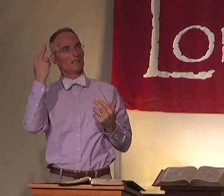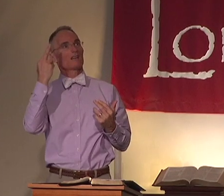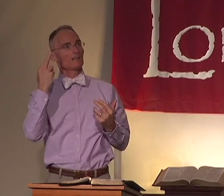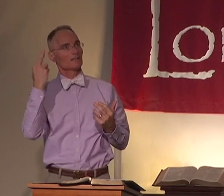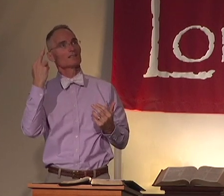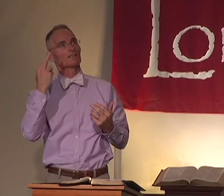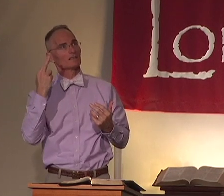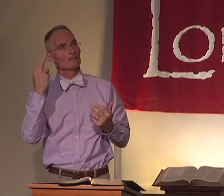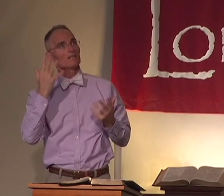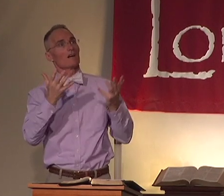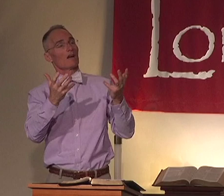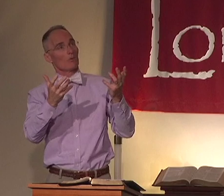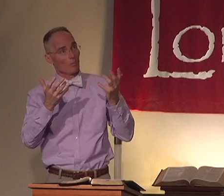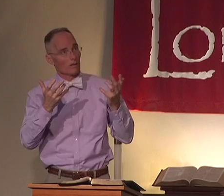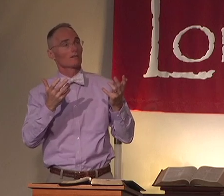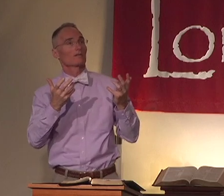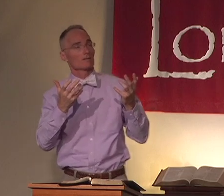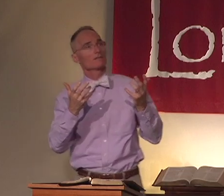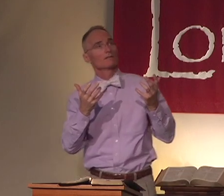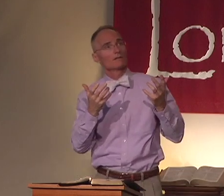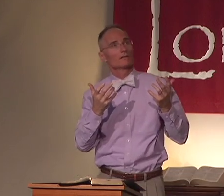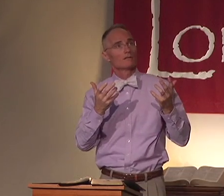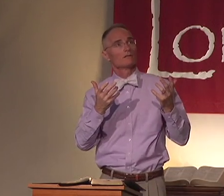And now I realize that